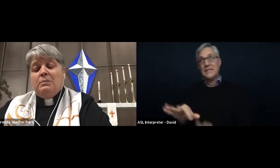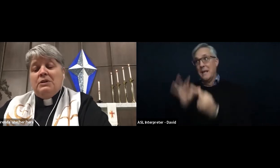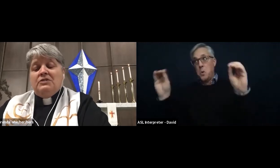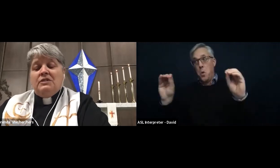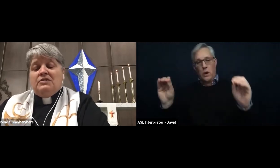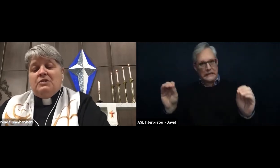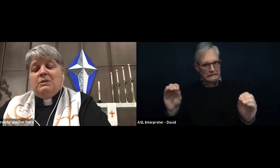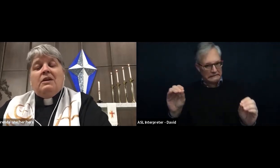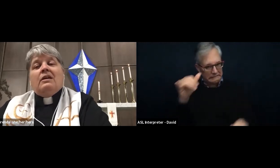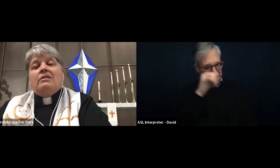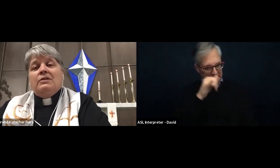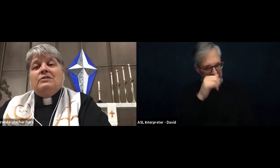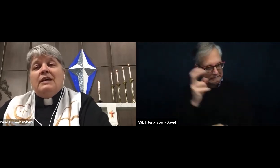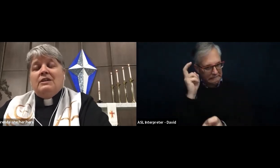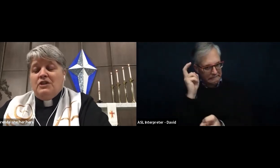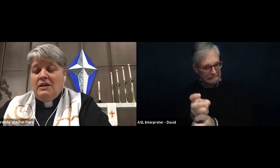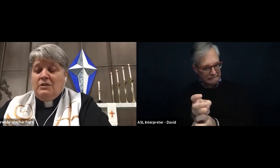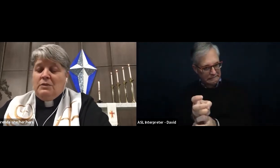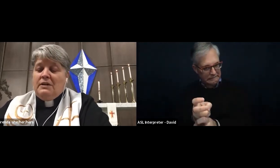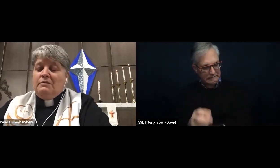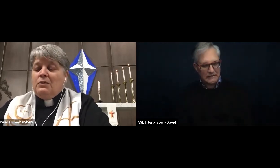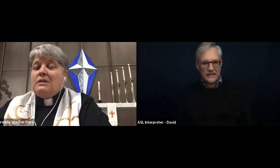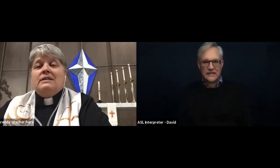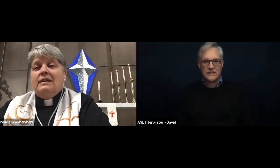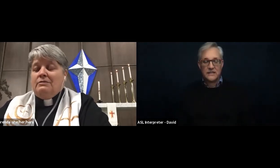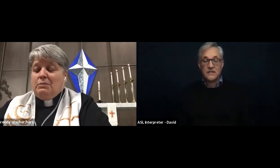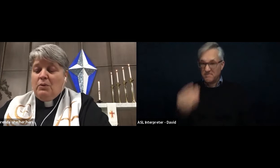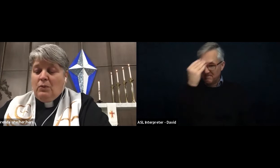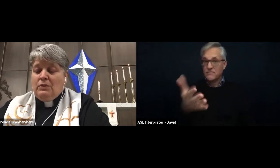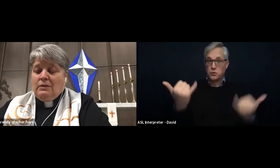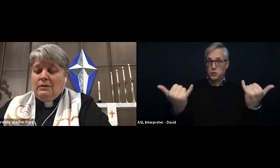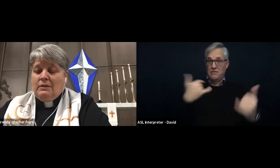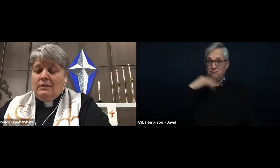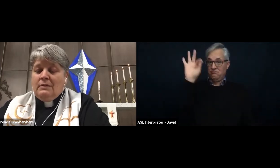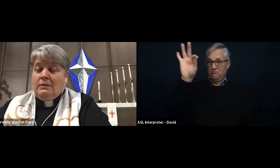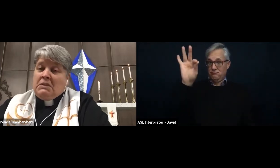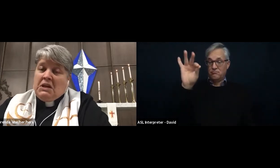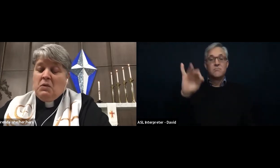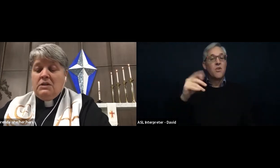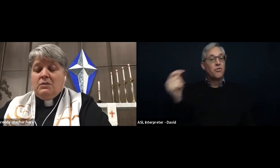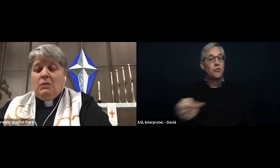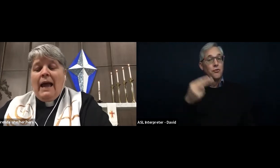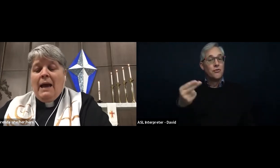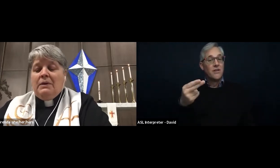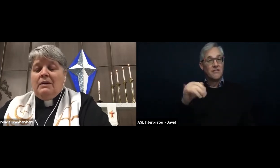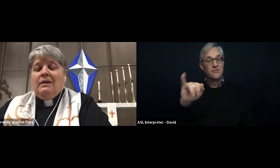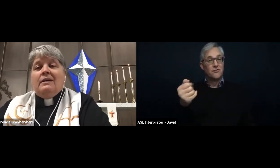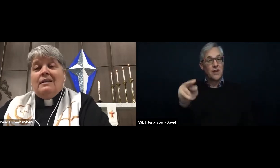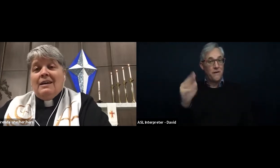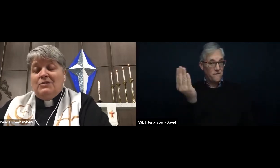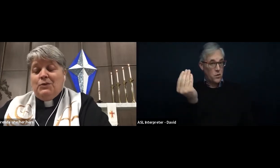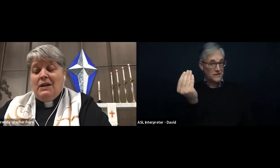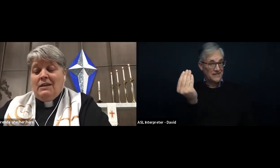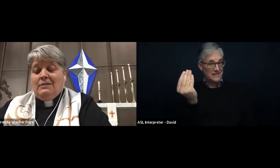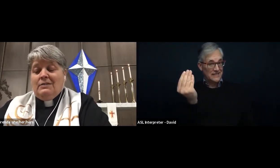As I preach this sermon on Thursday, January 14th for Bold, I wonder what will happen in